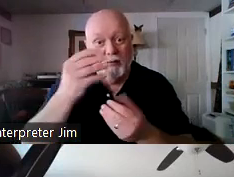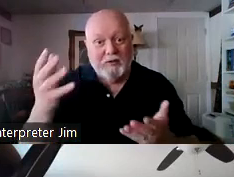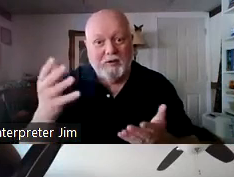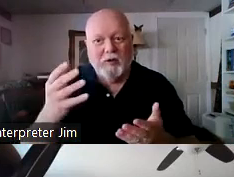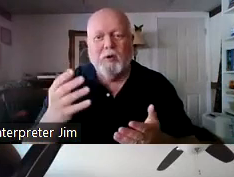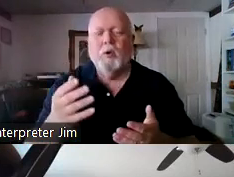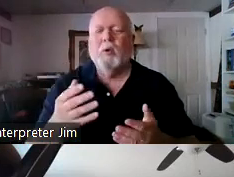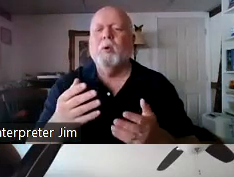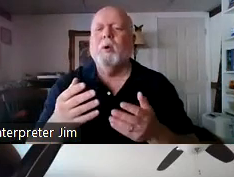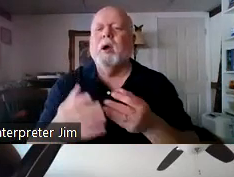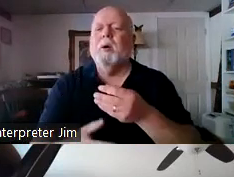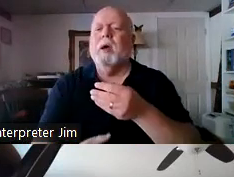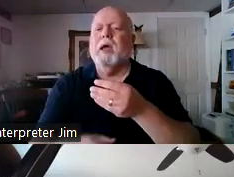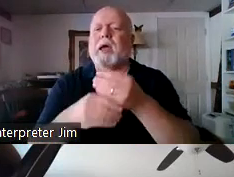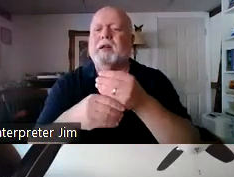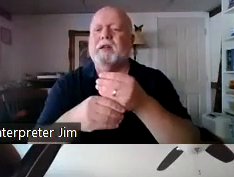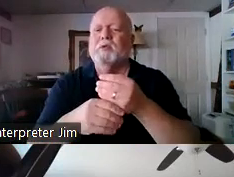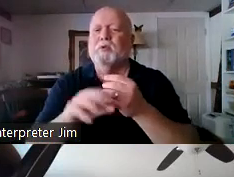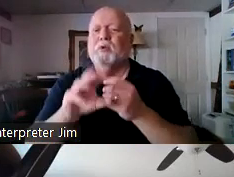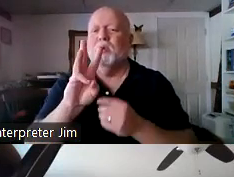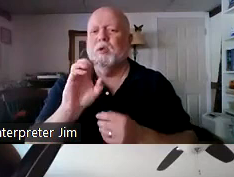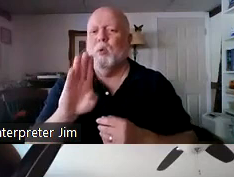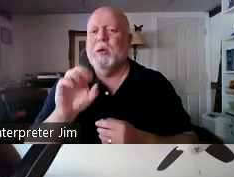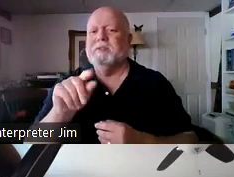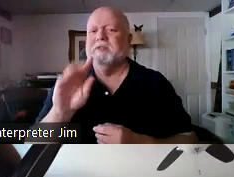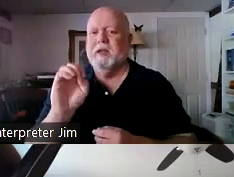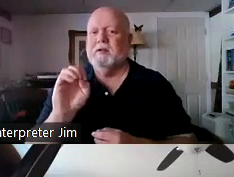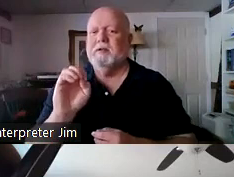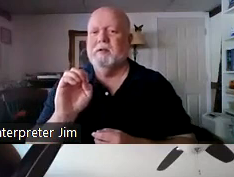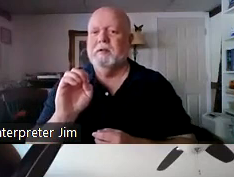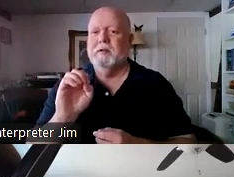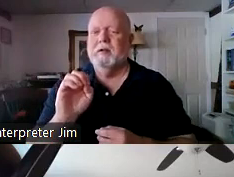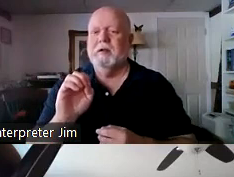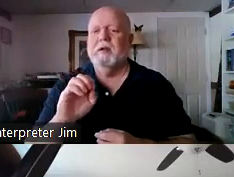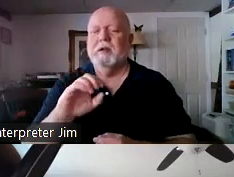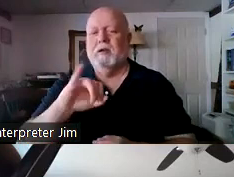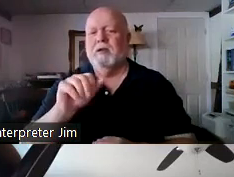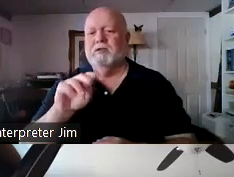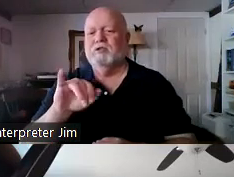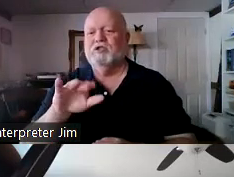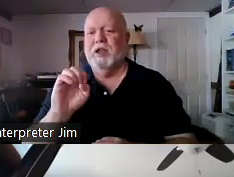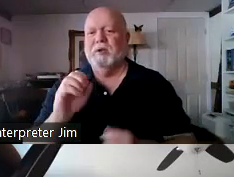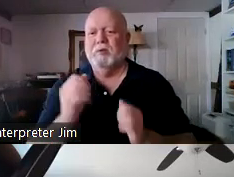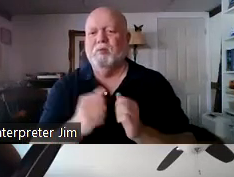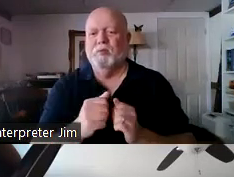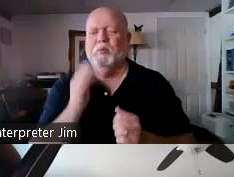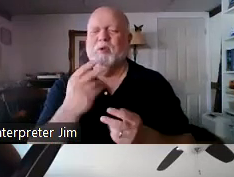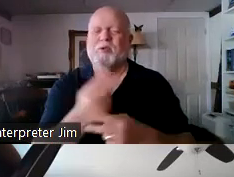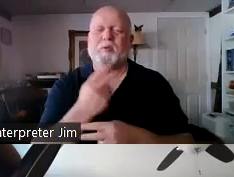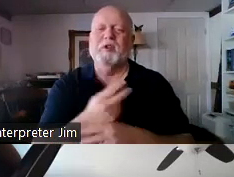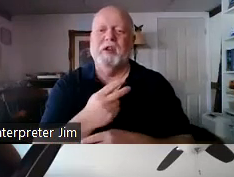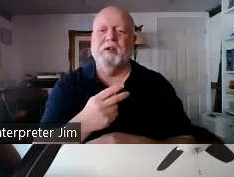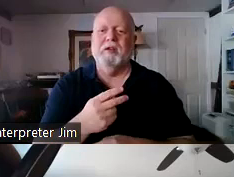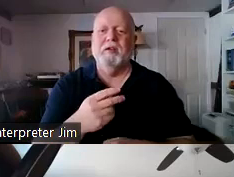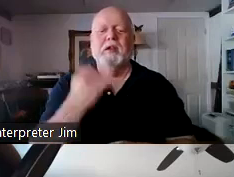podcast to the website and all when Jamie will figure that Absolutely. out. If somebody wants